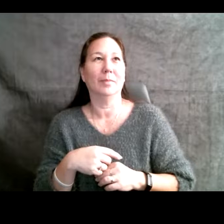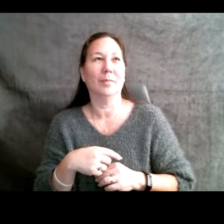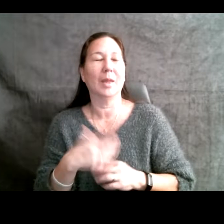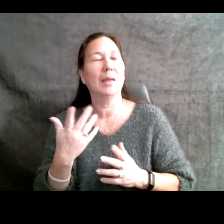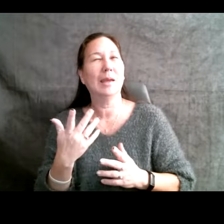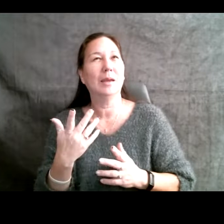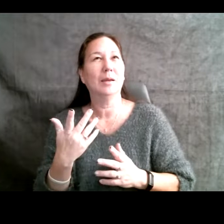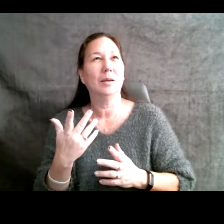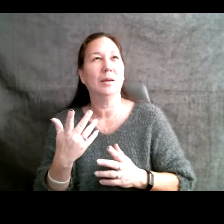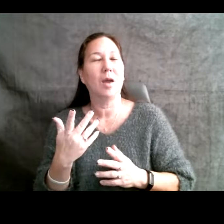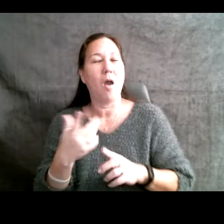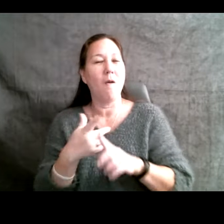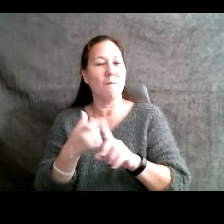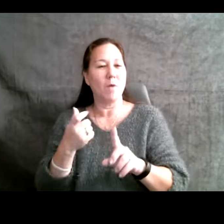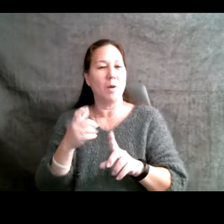acknowledgement that